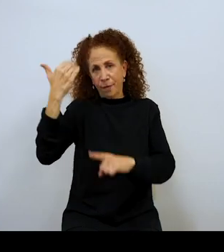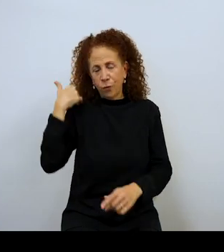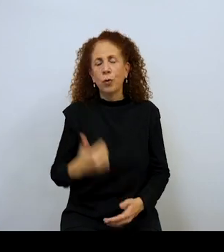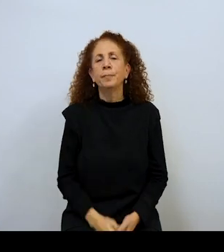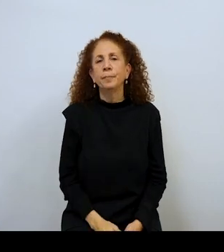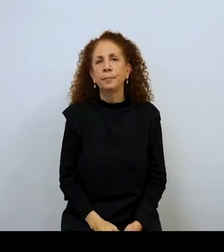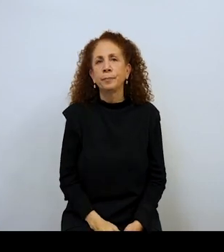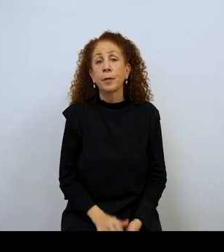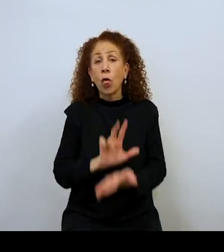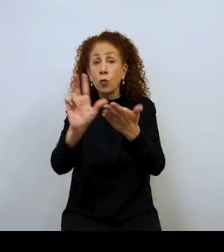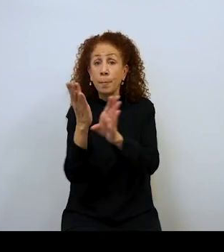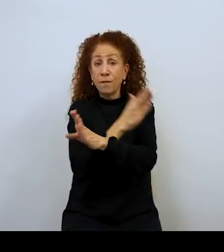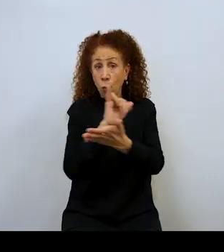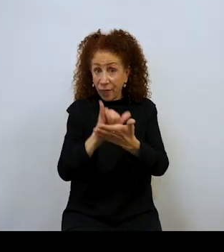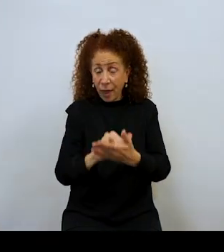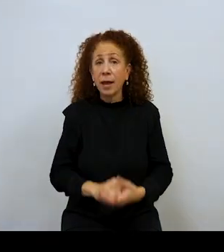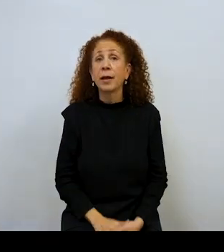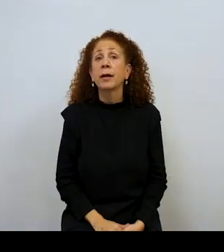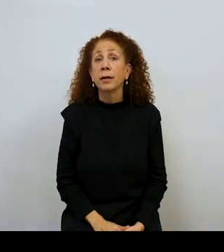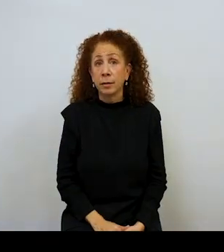about 3 weeks prior to this,